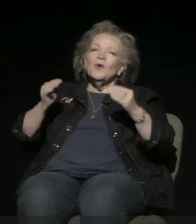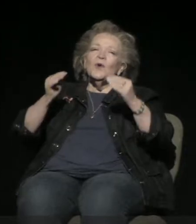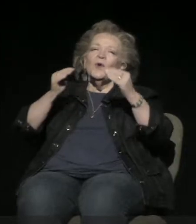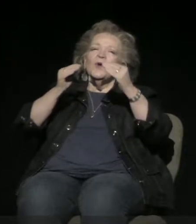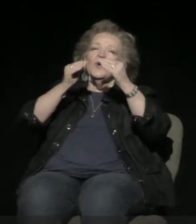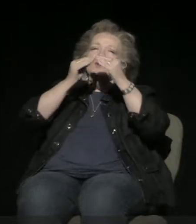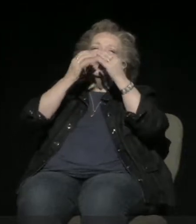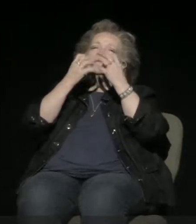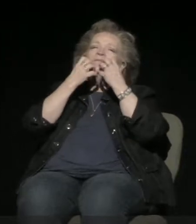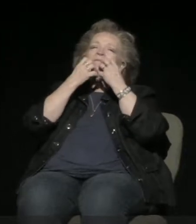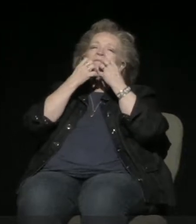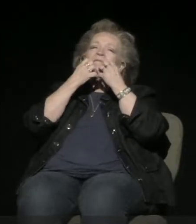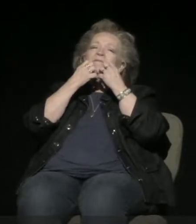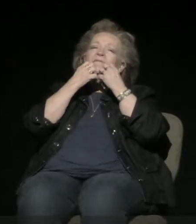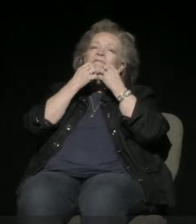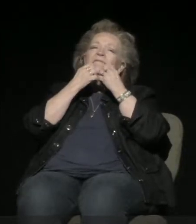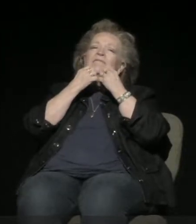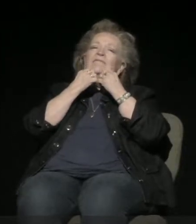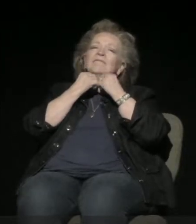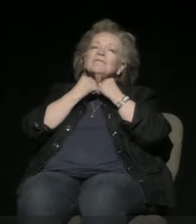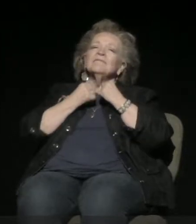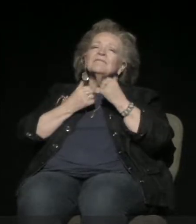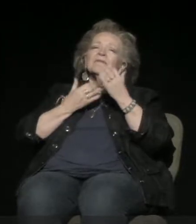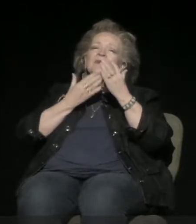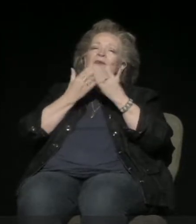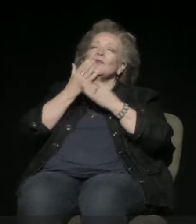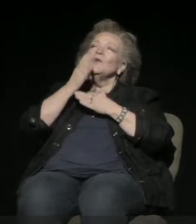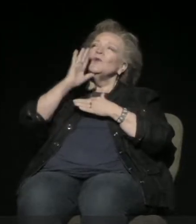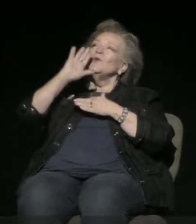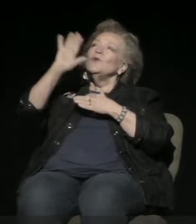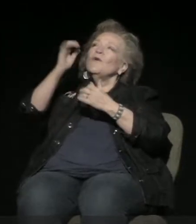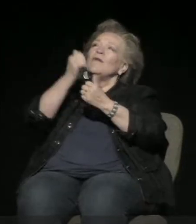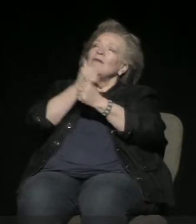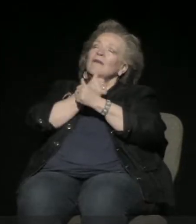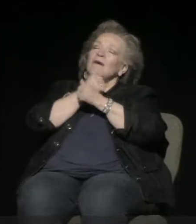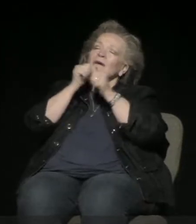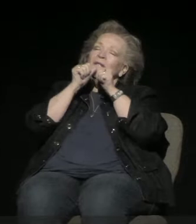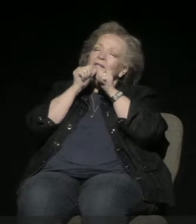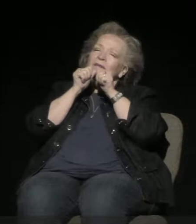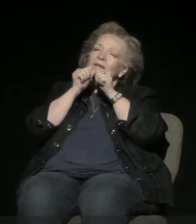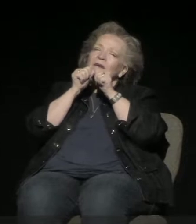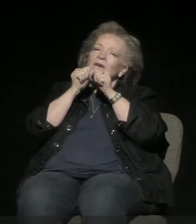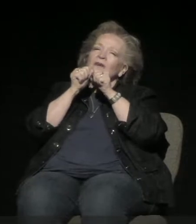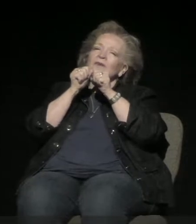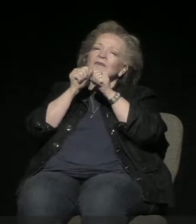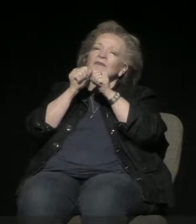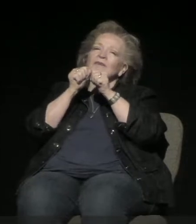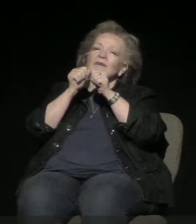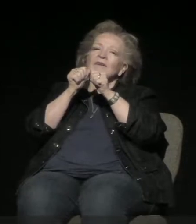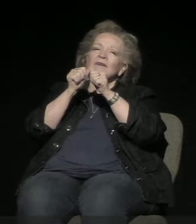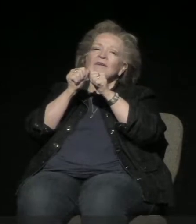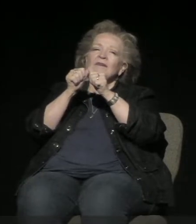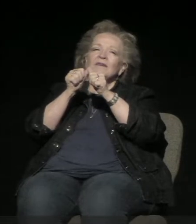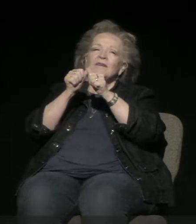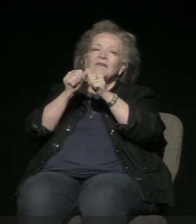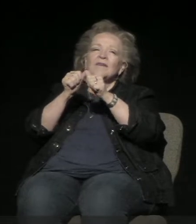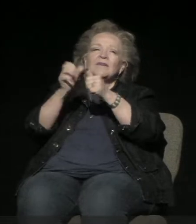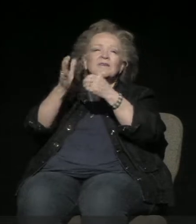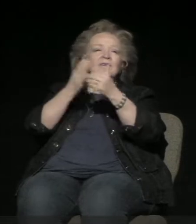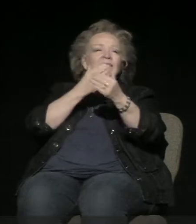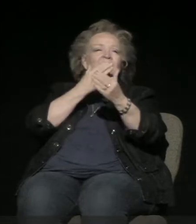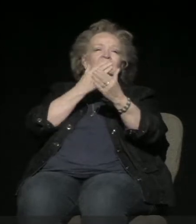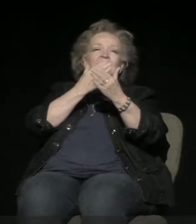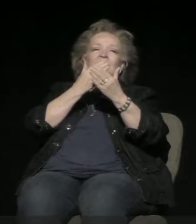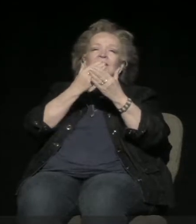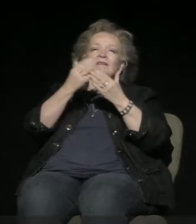To Be Fettered By Unfailing Love Though